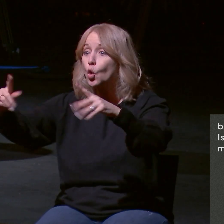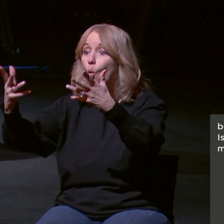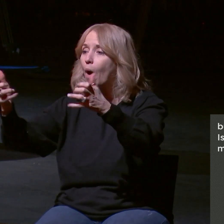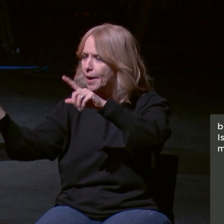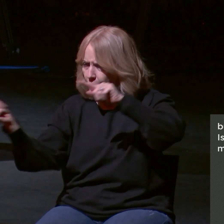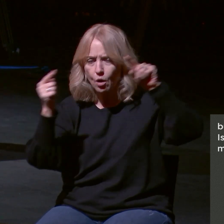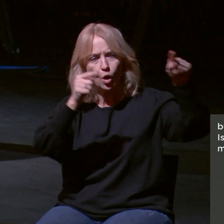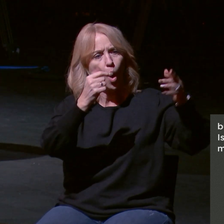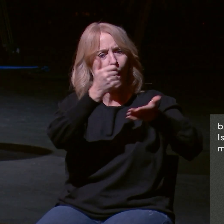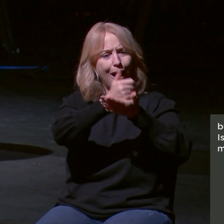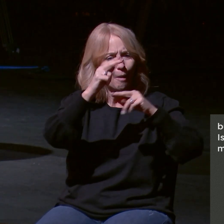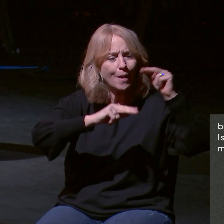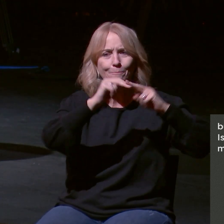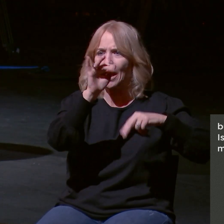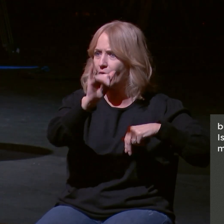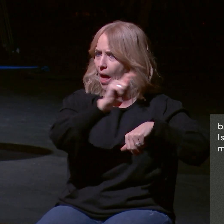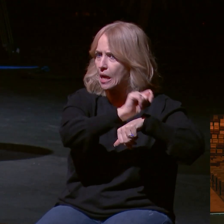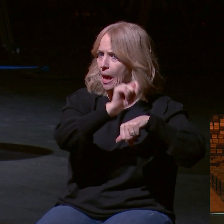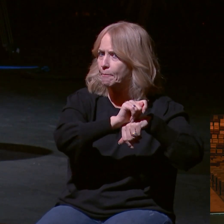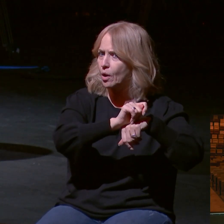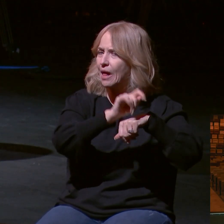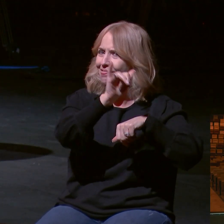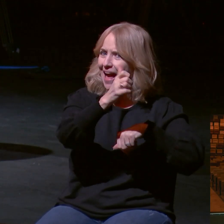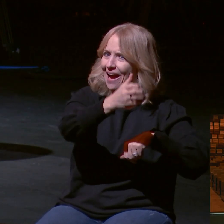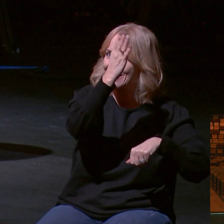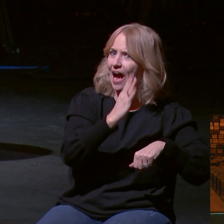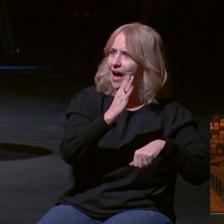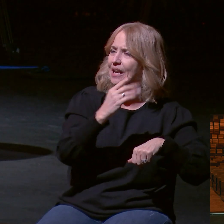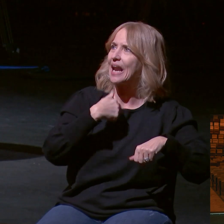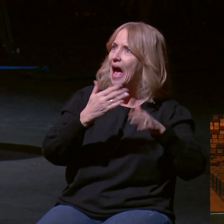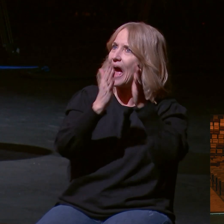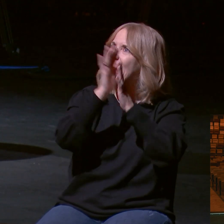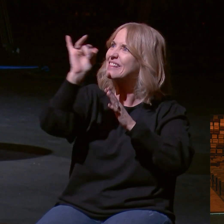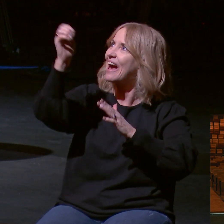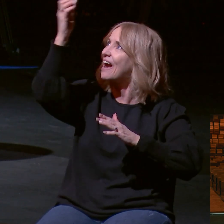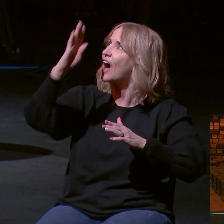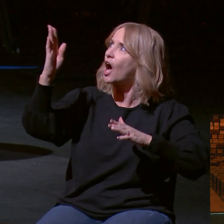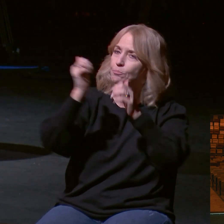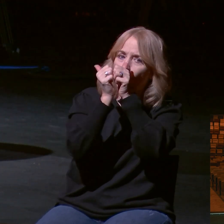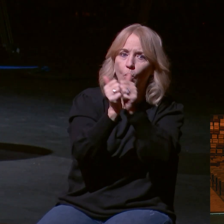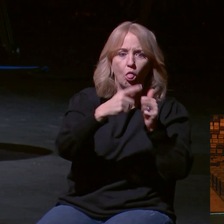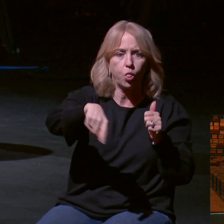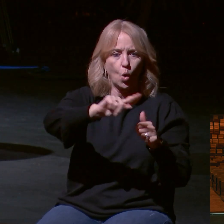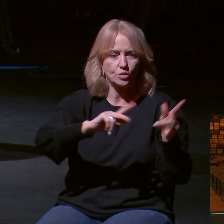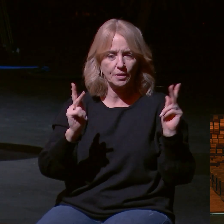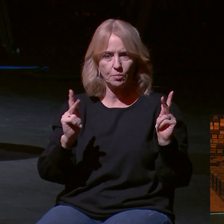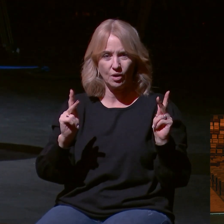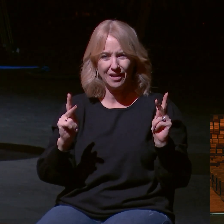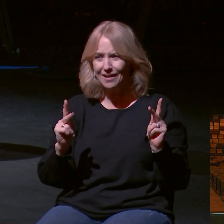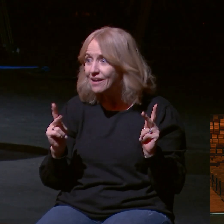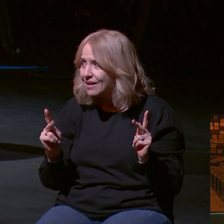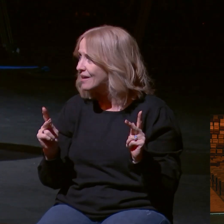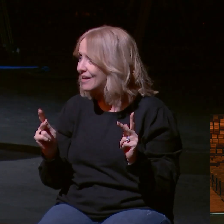Jerusalem, and may their God be with them. Persian King Cyrus allowed any Israelites that were held